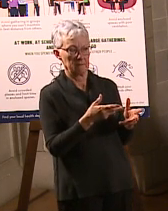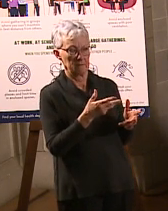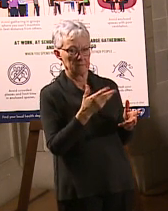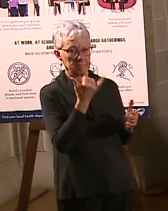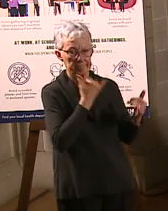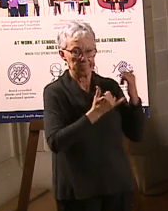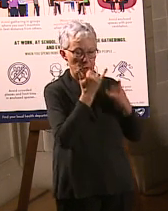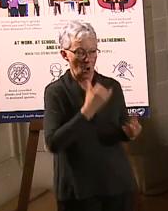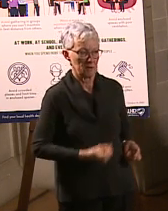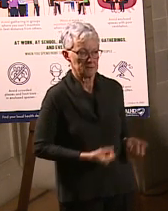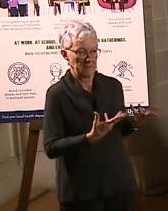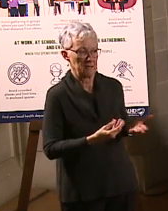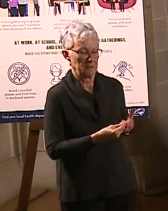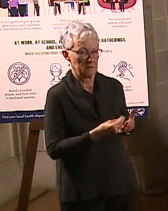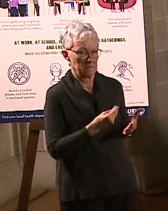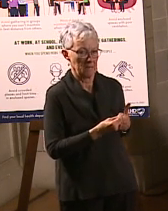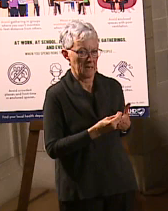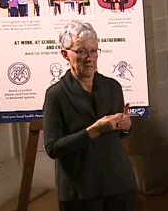precedent.